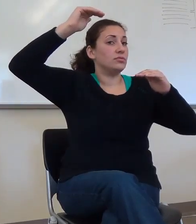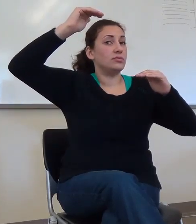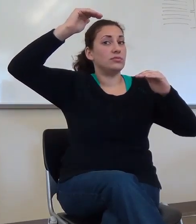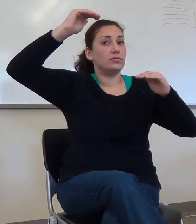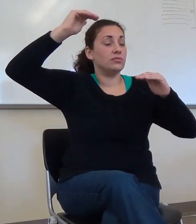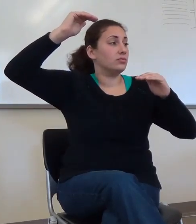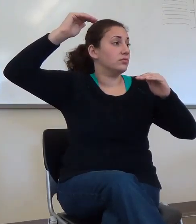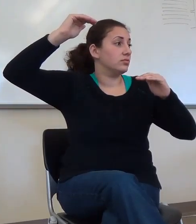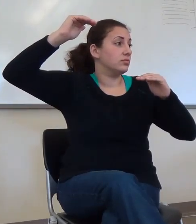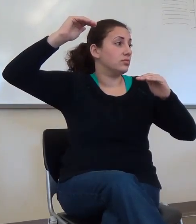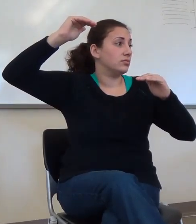Okay.